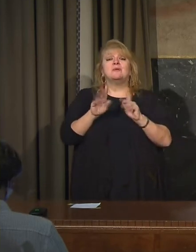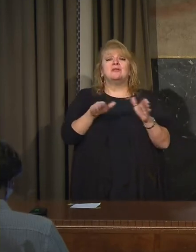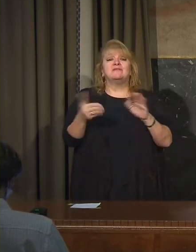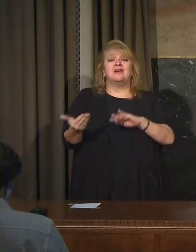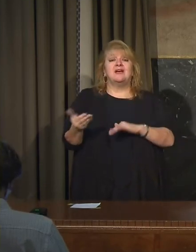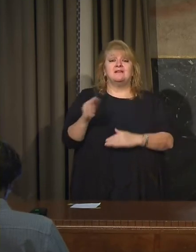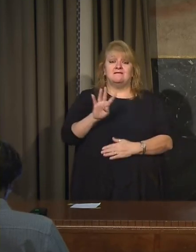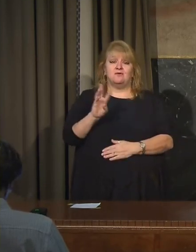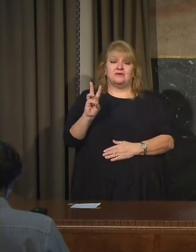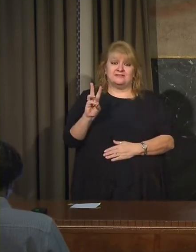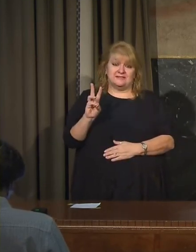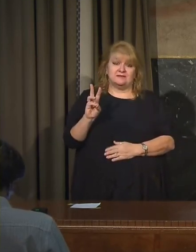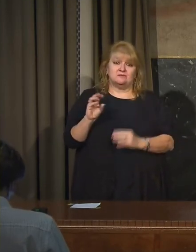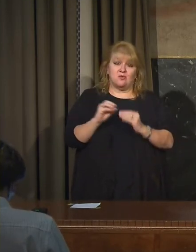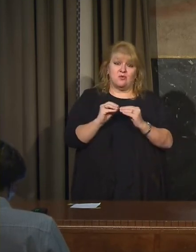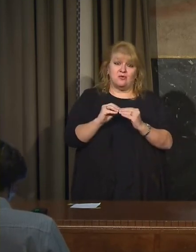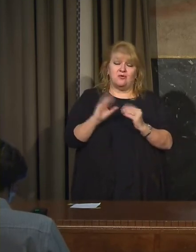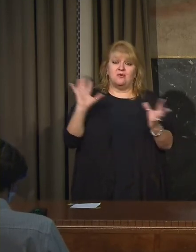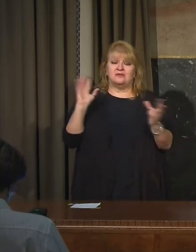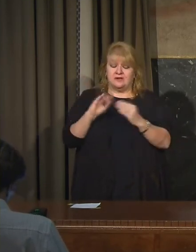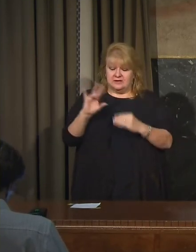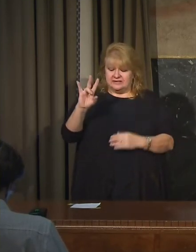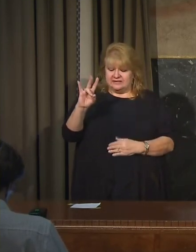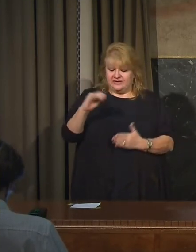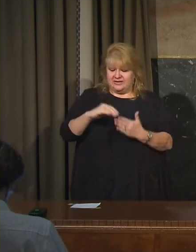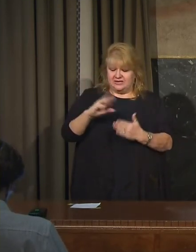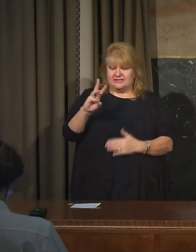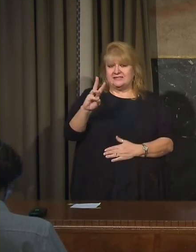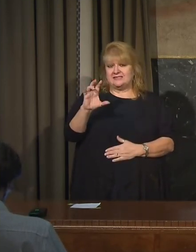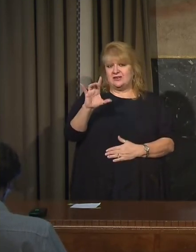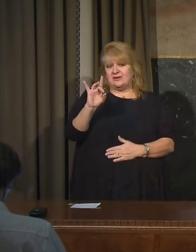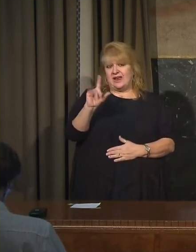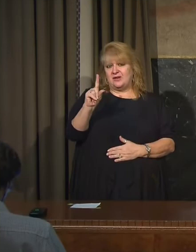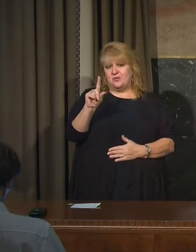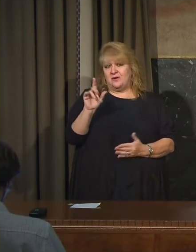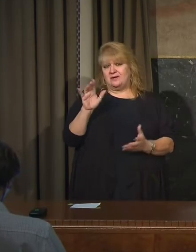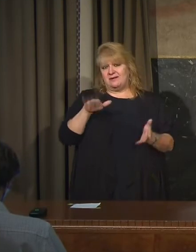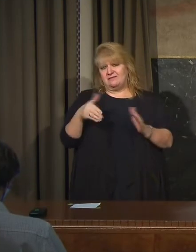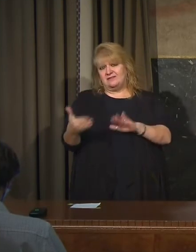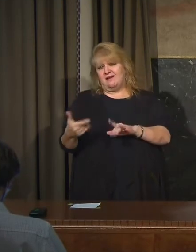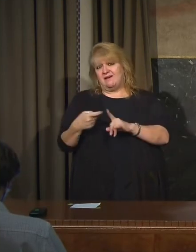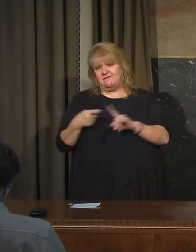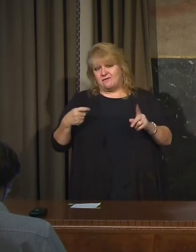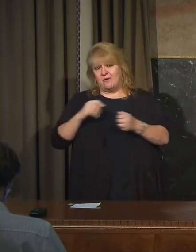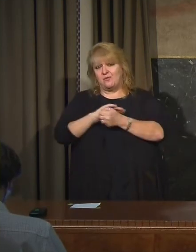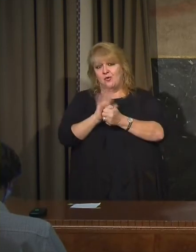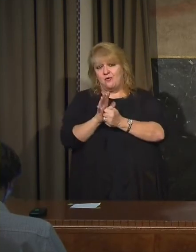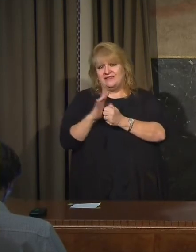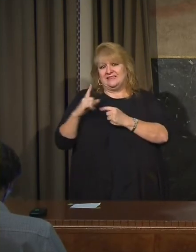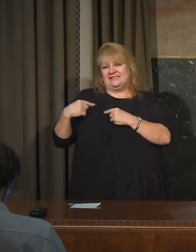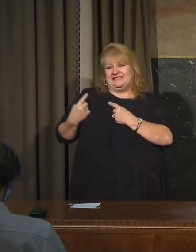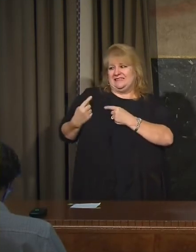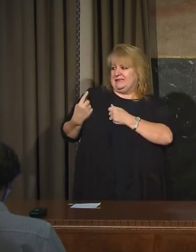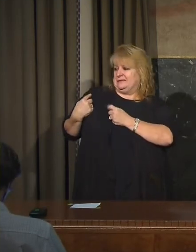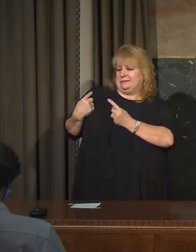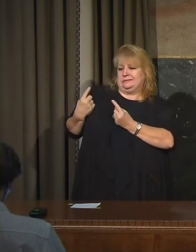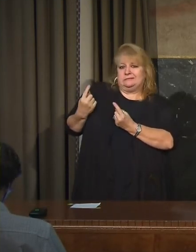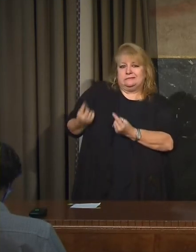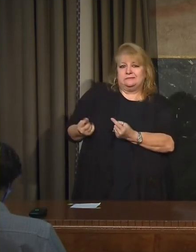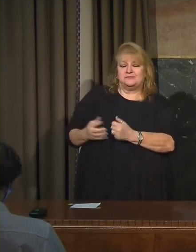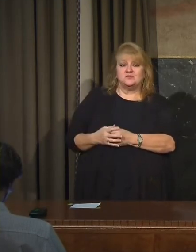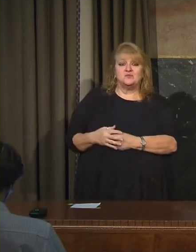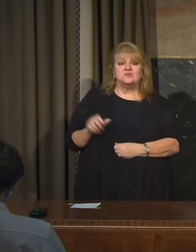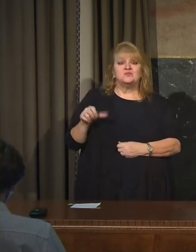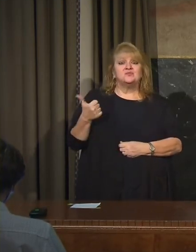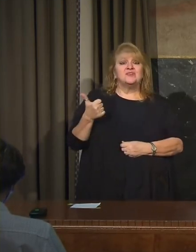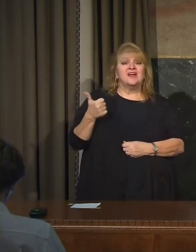today as well, for a total of 7,681 COVID-19 deaths since the start of the pandemic. Another